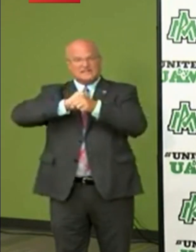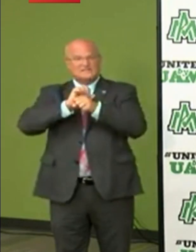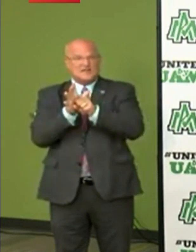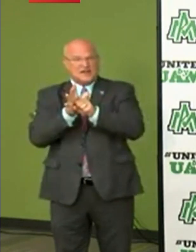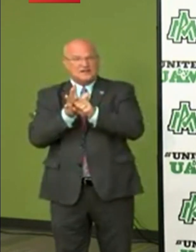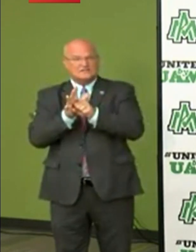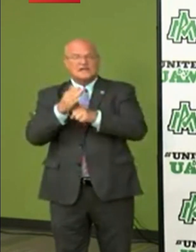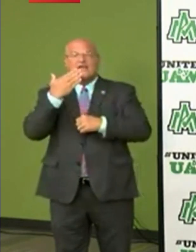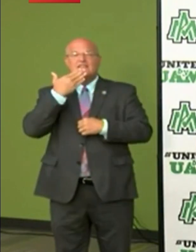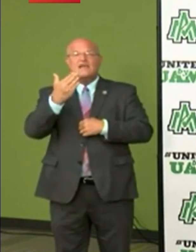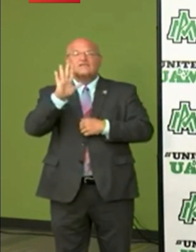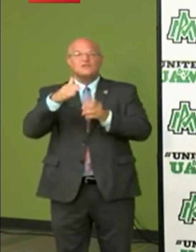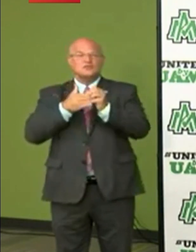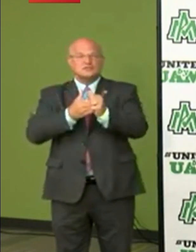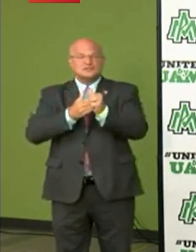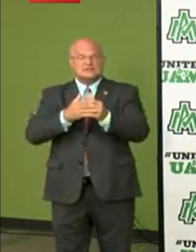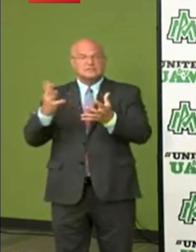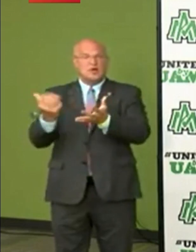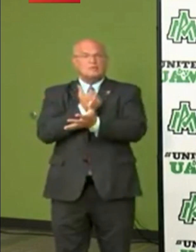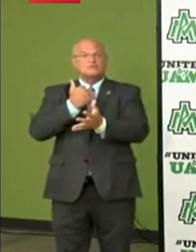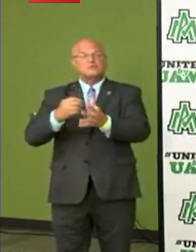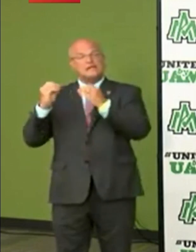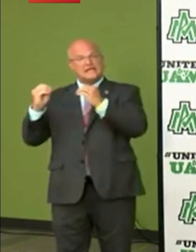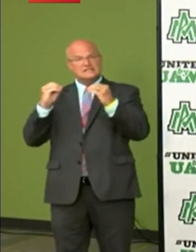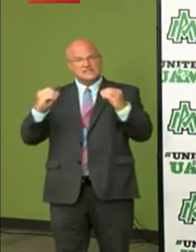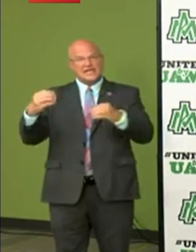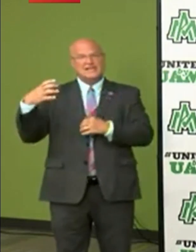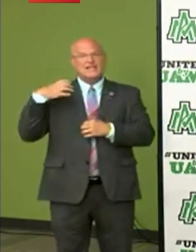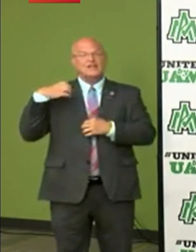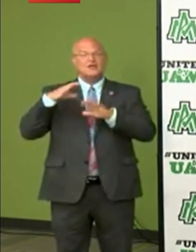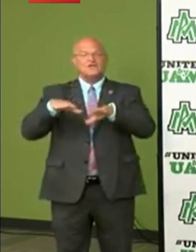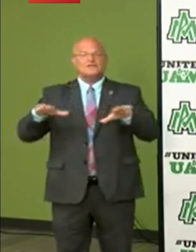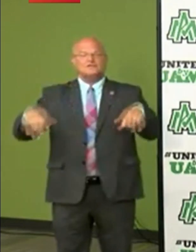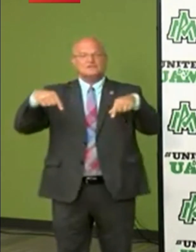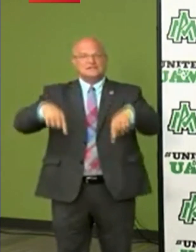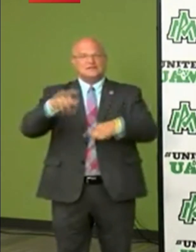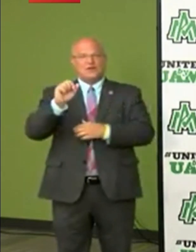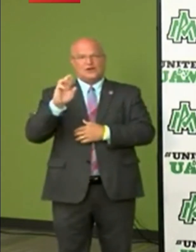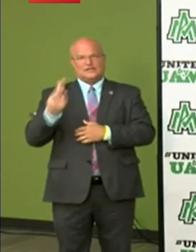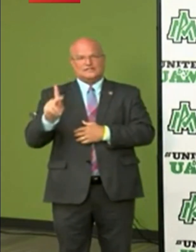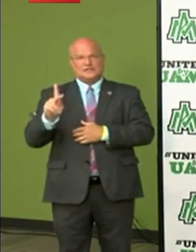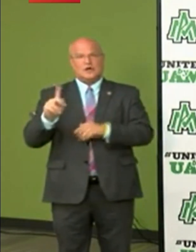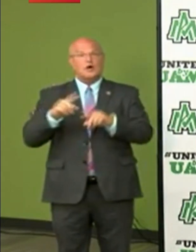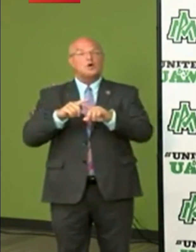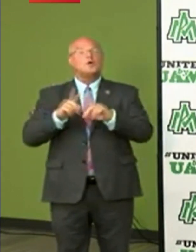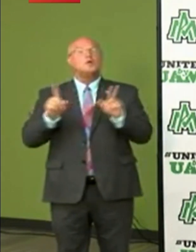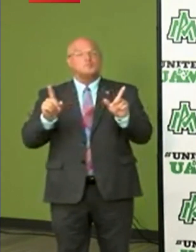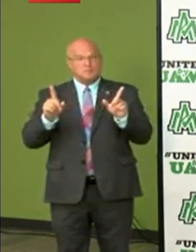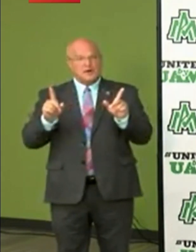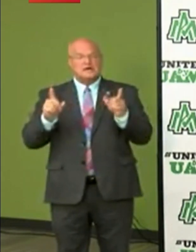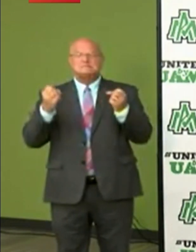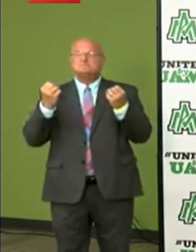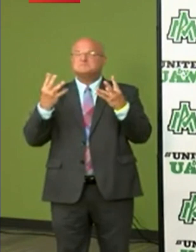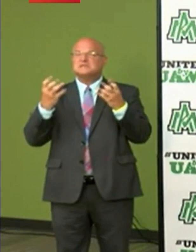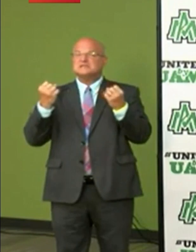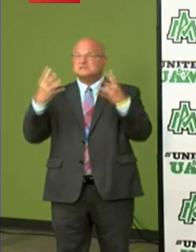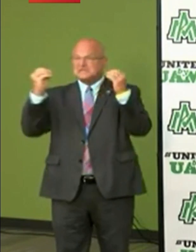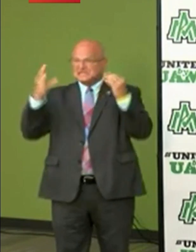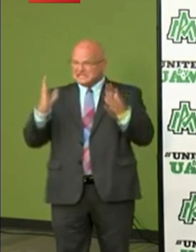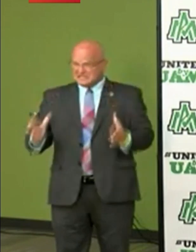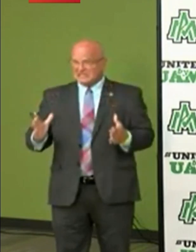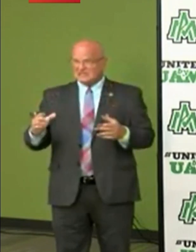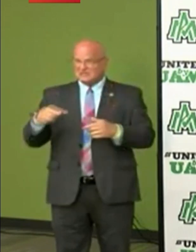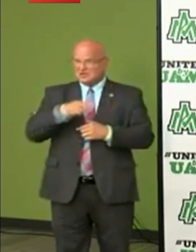again, thank you for your leadership and opportunity to educate and coach the children of Arkansas." But I think that speaks for a lot of educators and